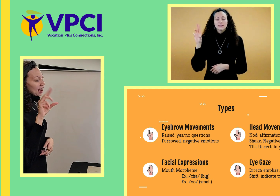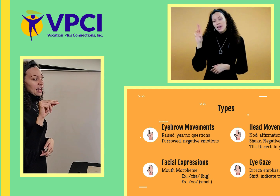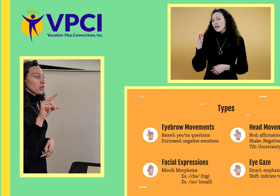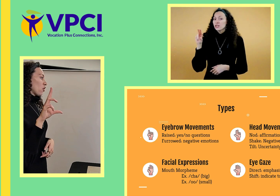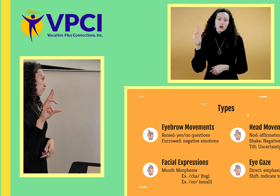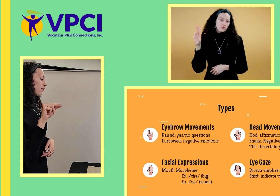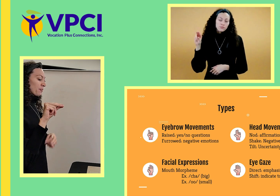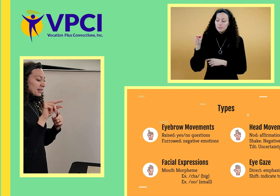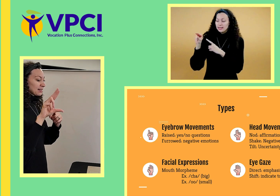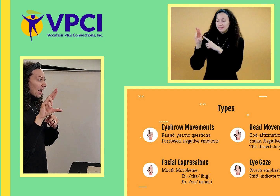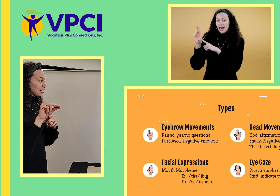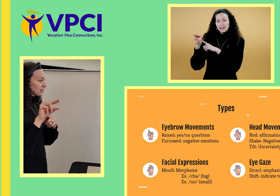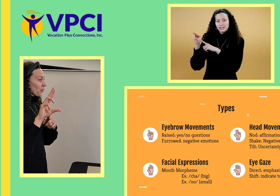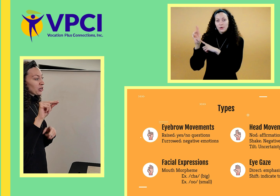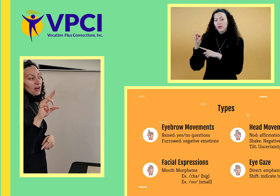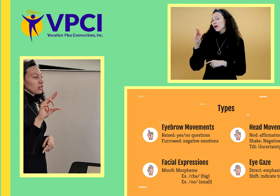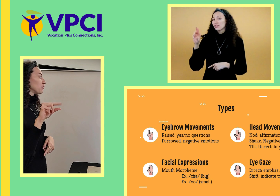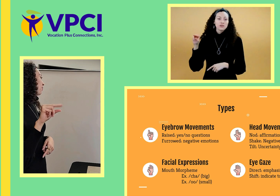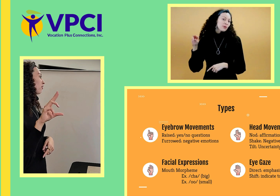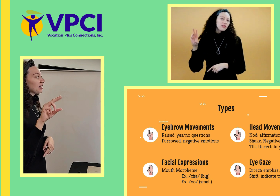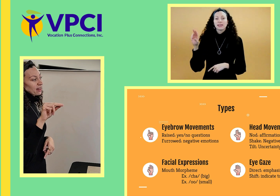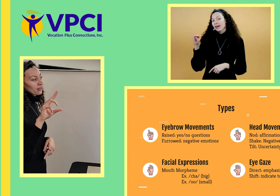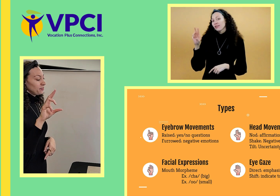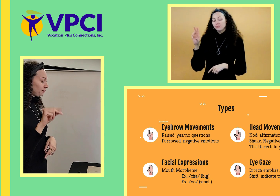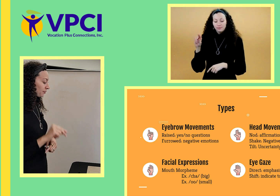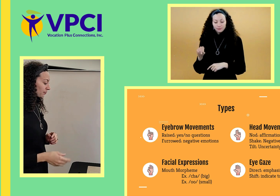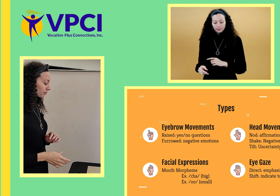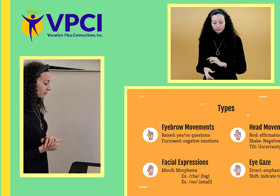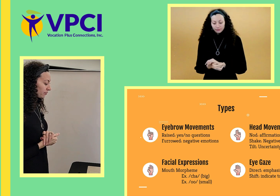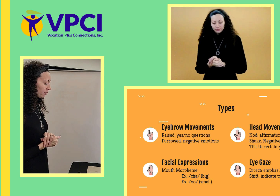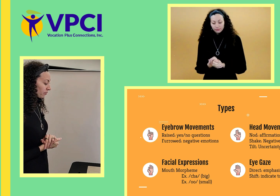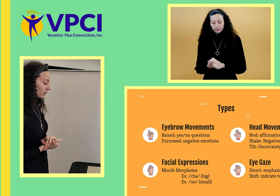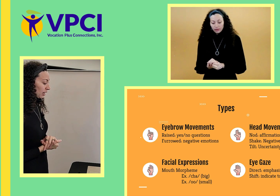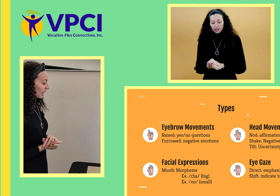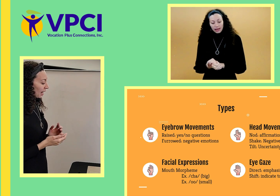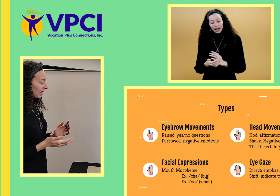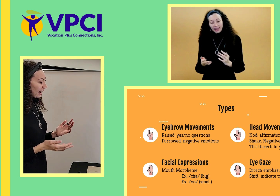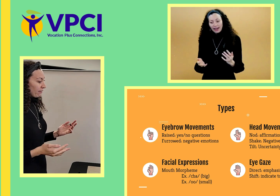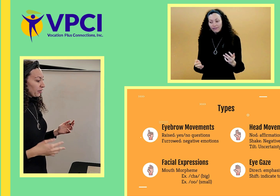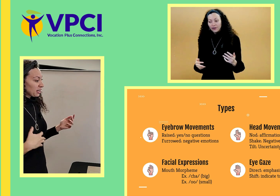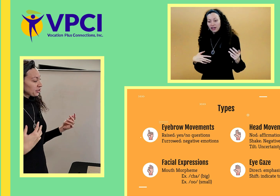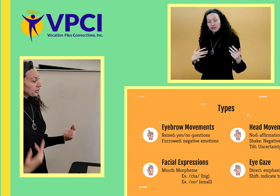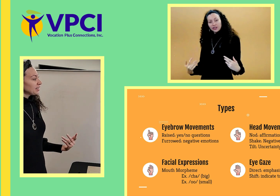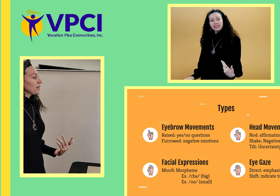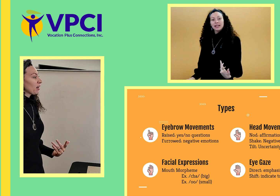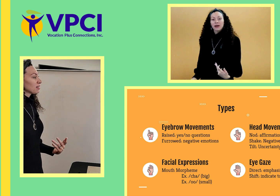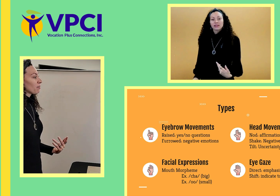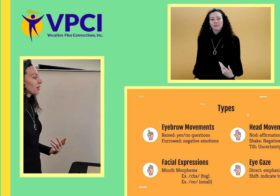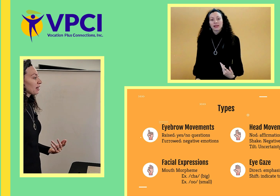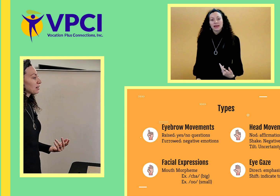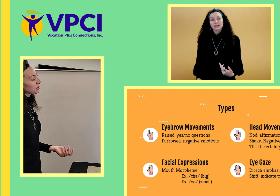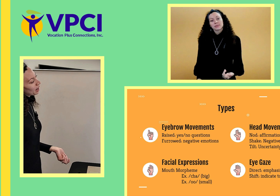that's saying no, but the sign is no, but you have to use both together. And then if you're uncertain